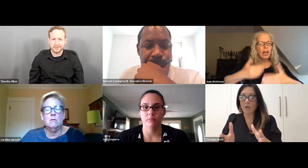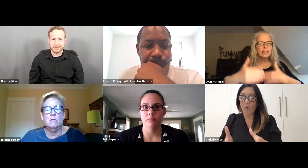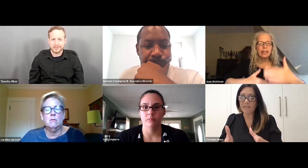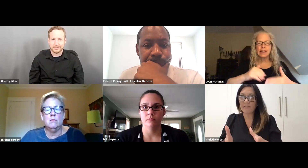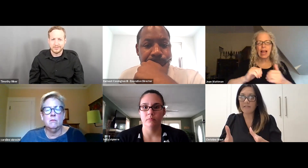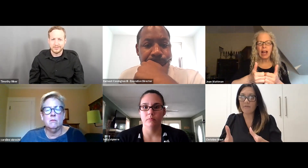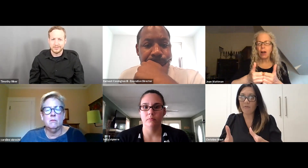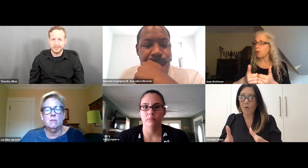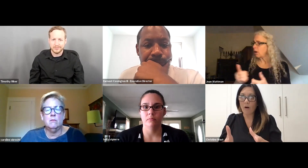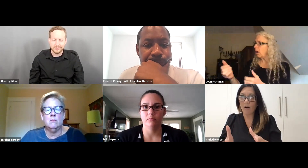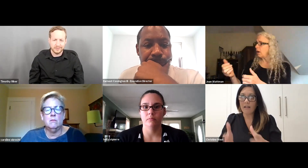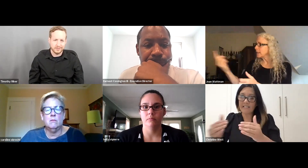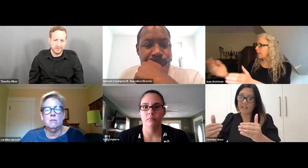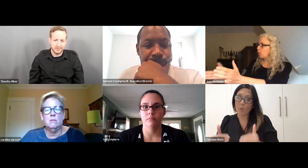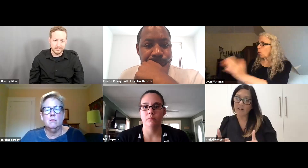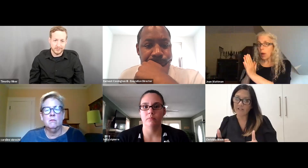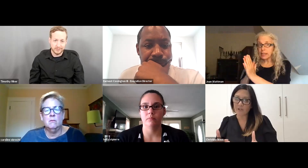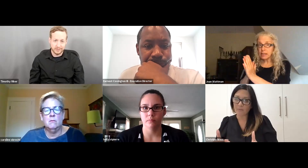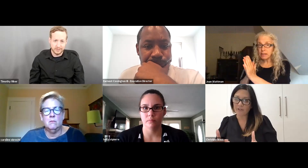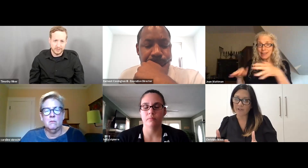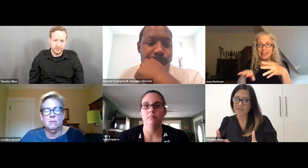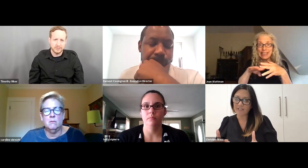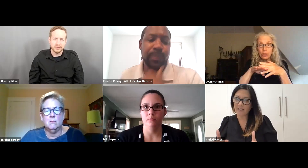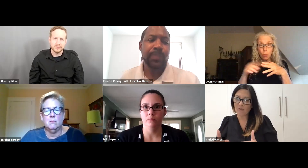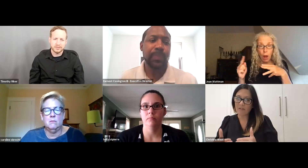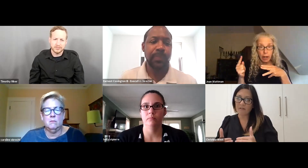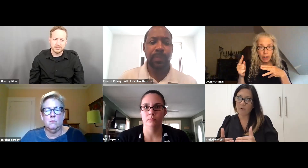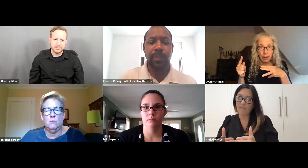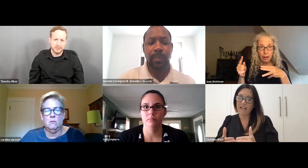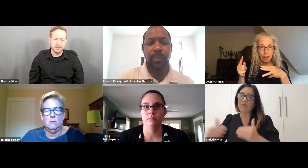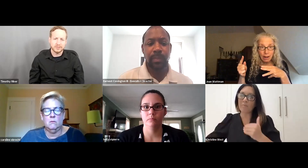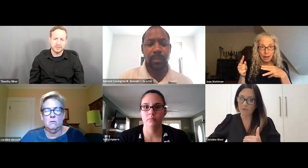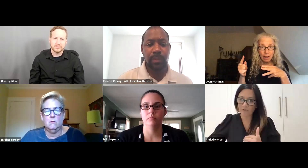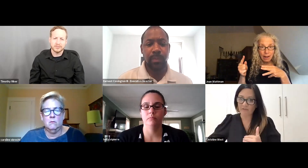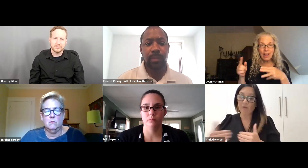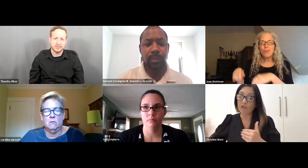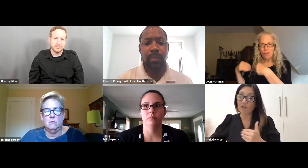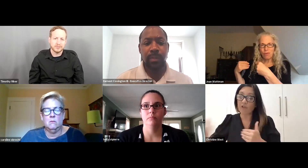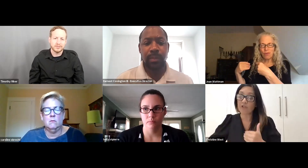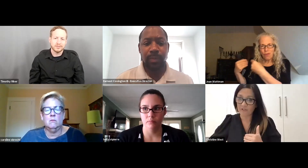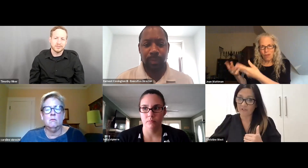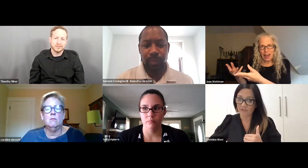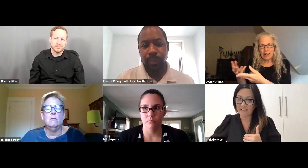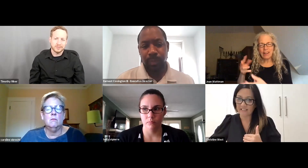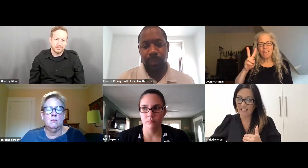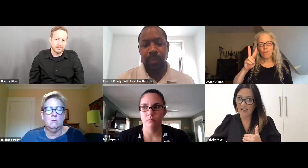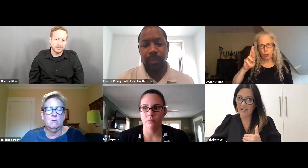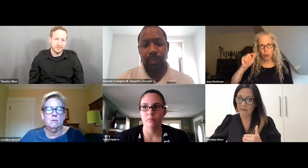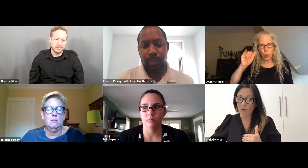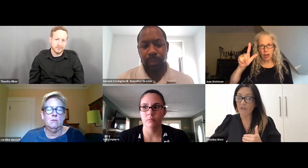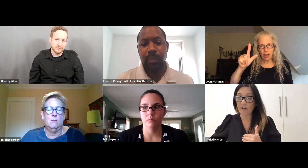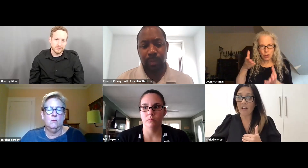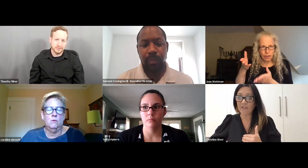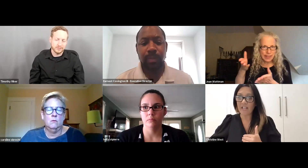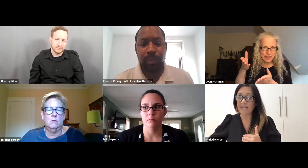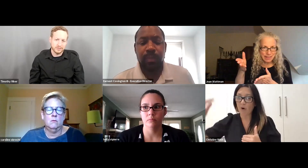handle requests for tier 1 interpreters providing remote or virtual services,